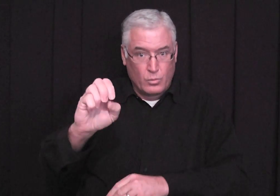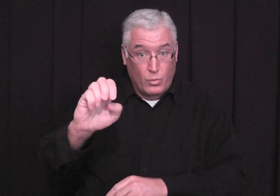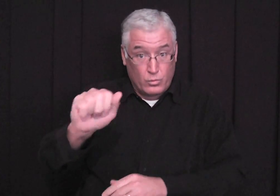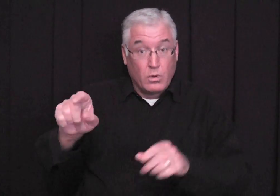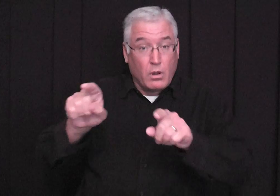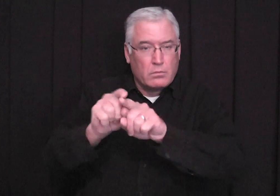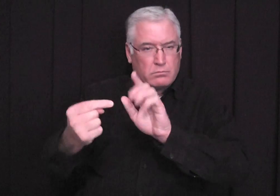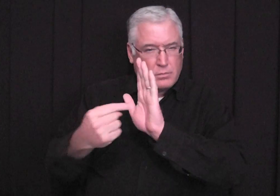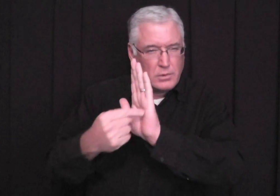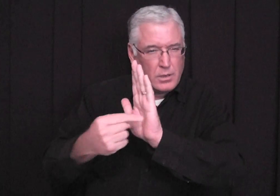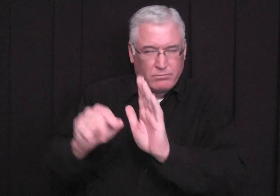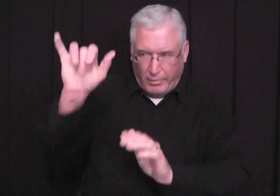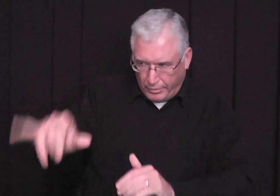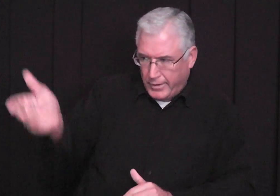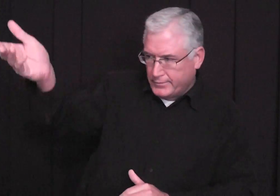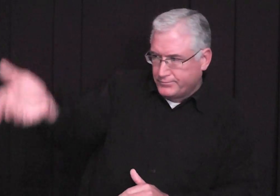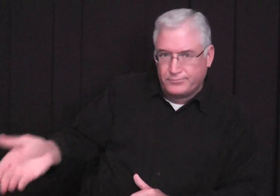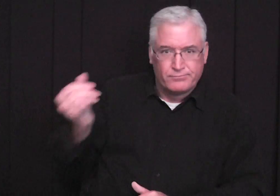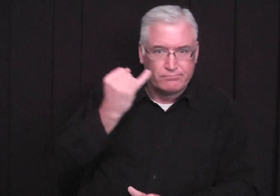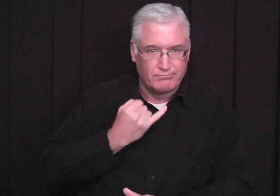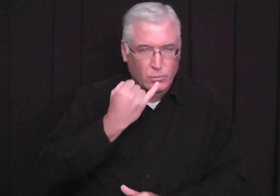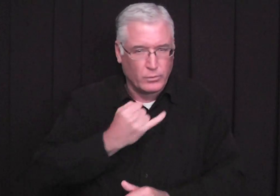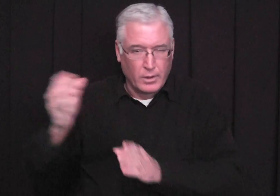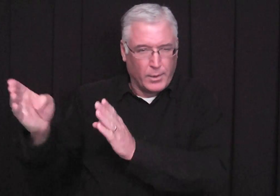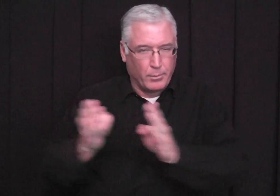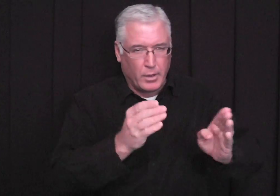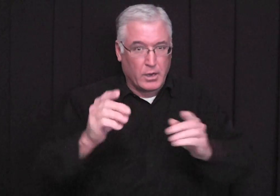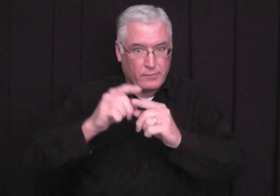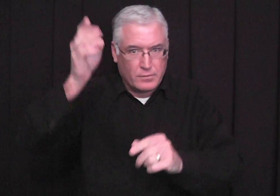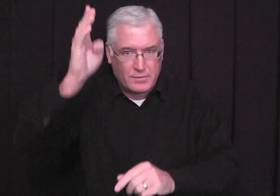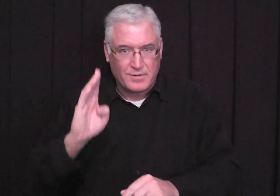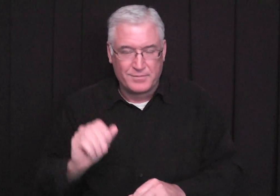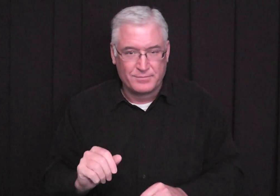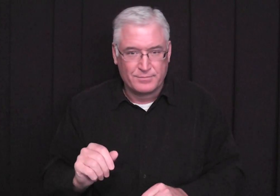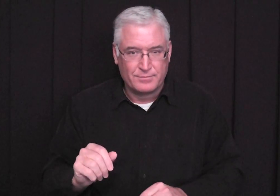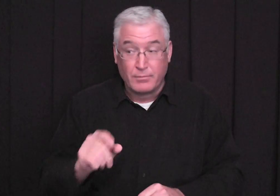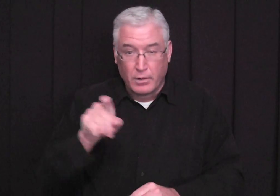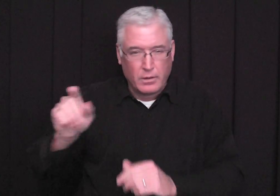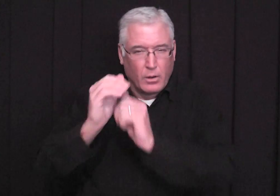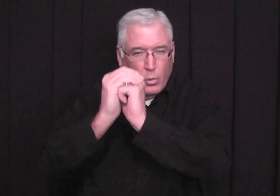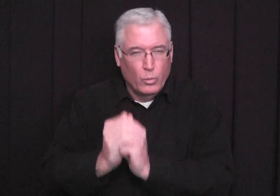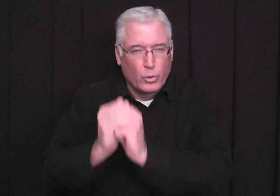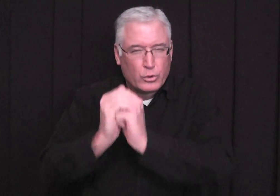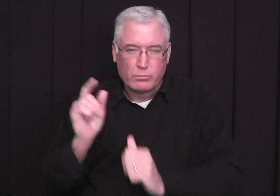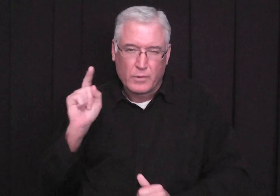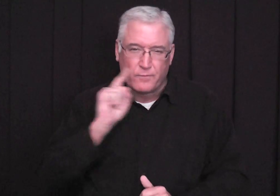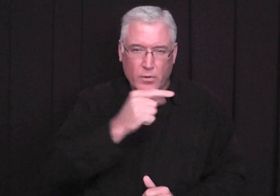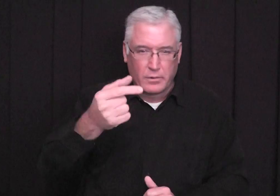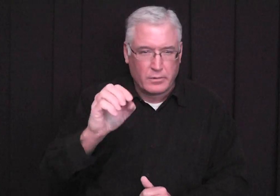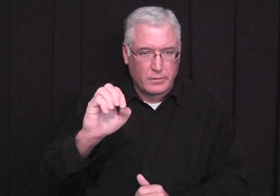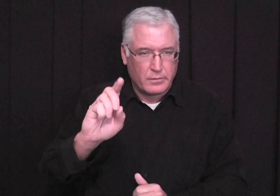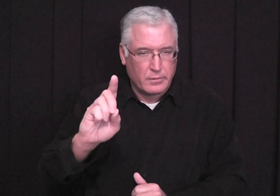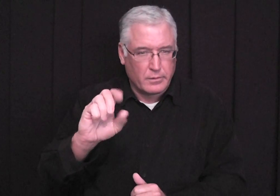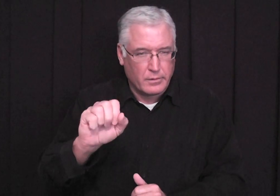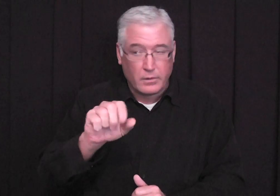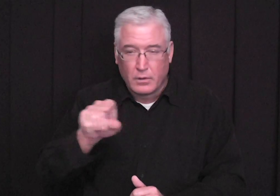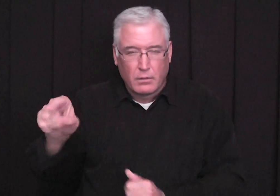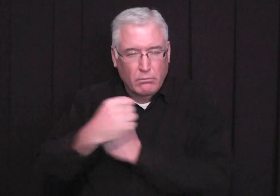prostitute. He wanted to use Hosea as an example to the Israelites that this is their behavior towards God. They were worshiping